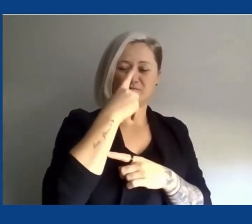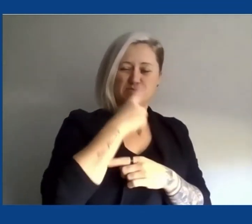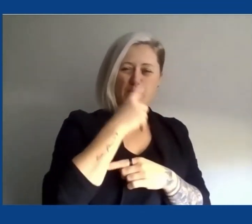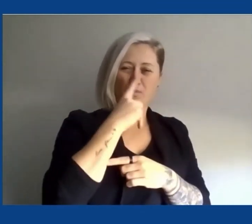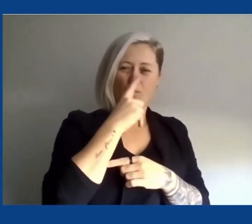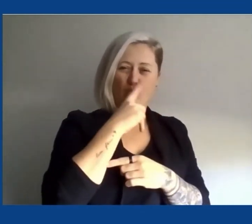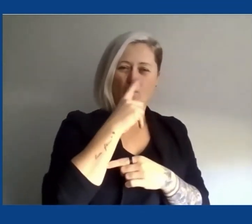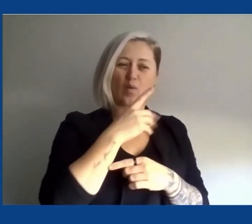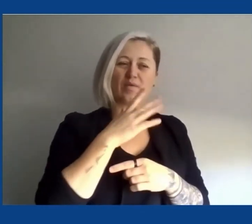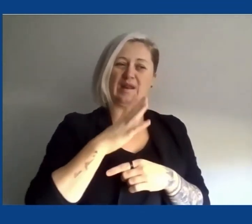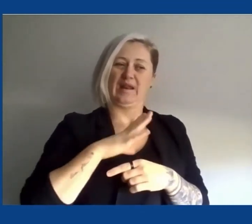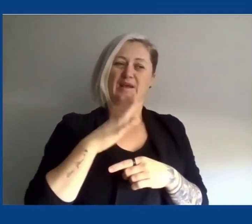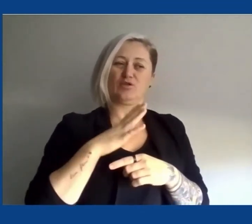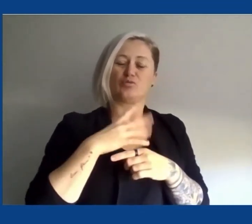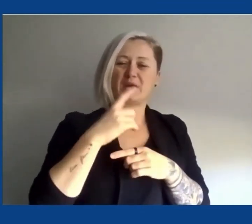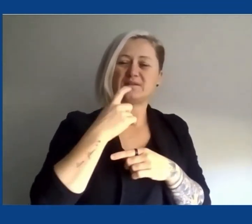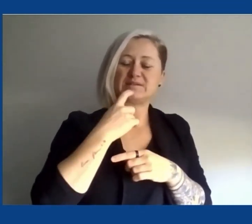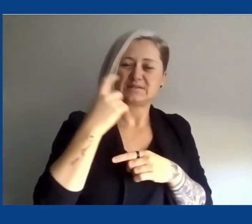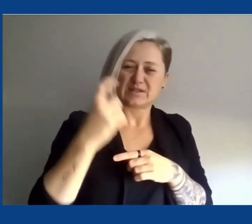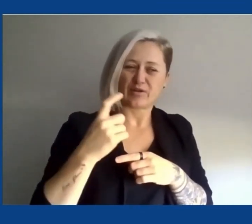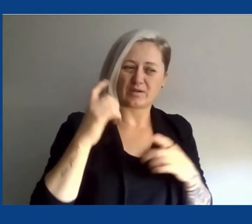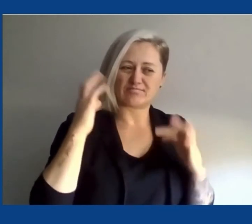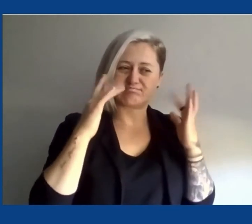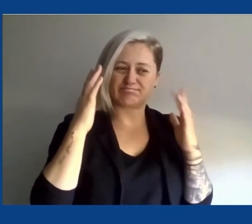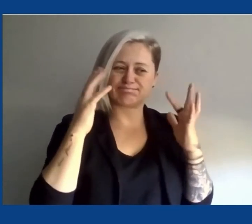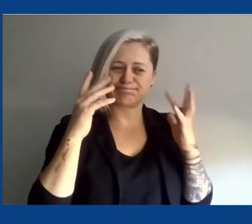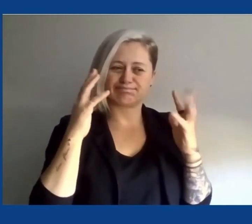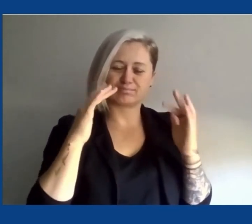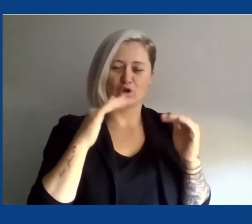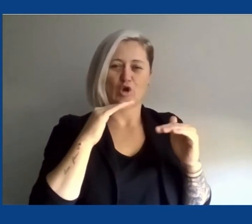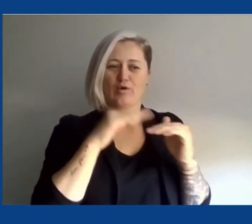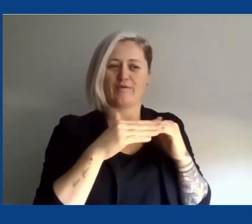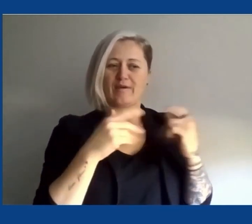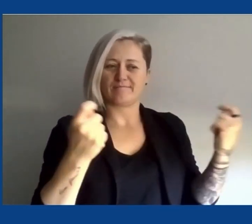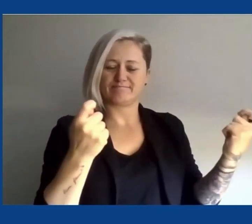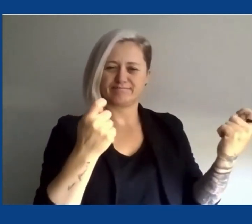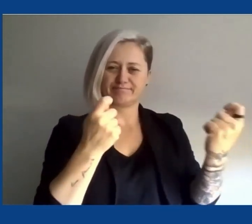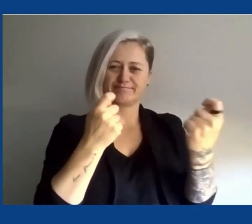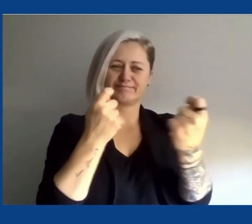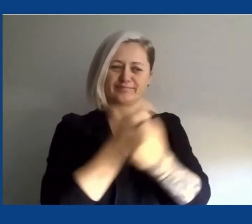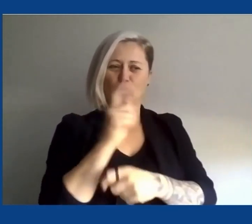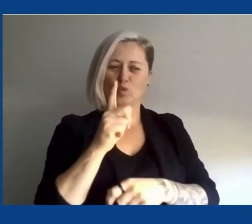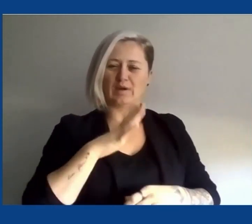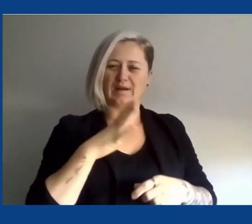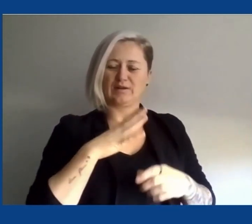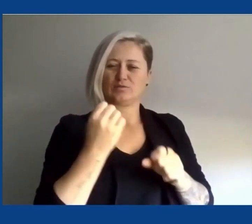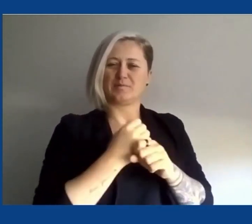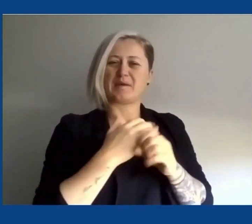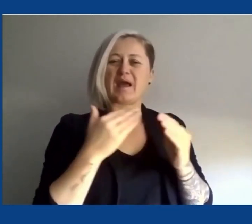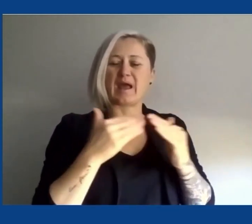needs to be a serious consideration of the overhaul required to make it equal for all.